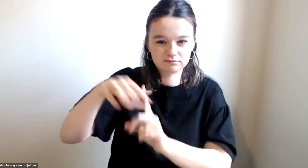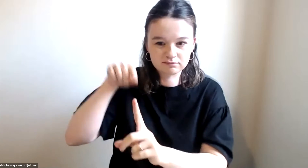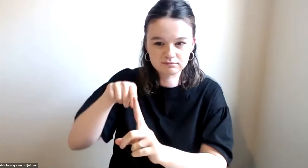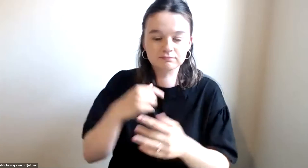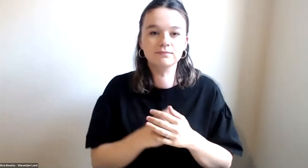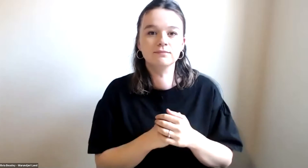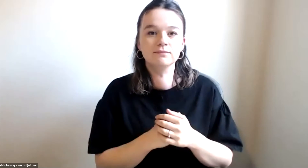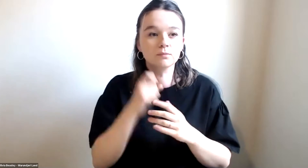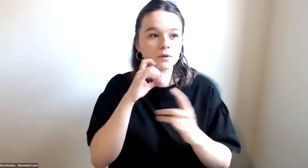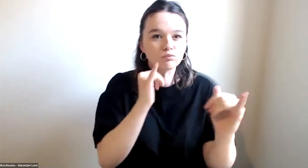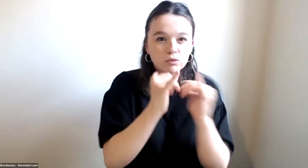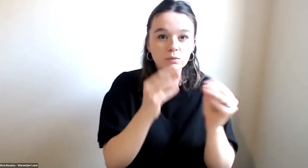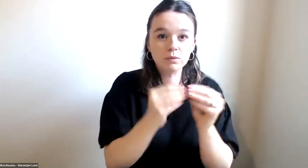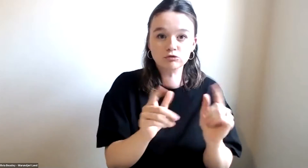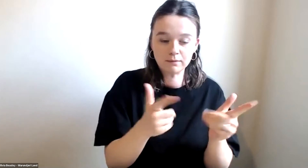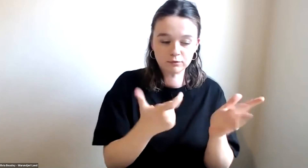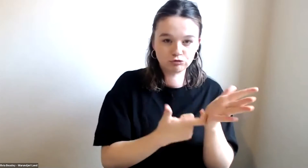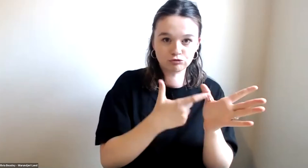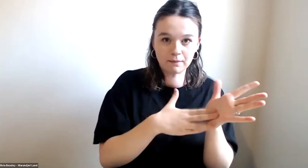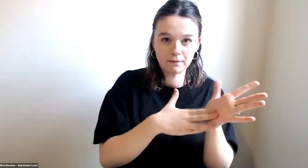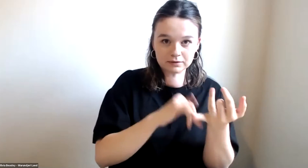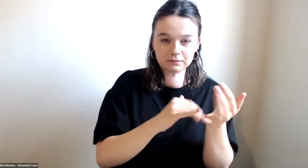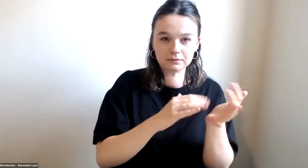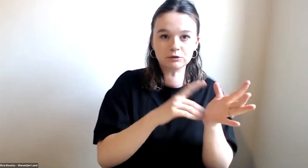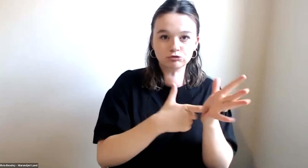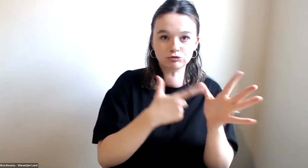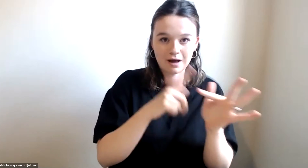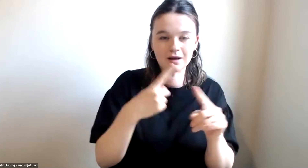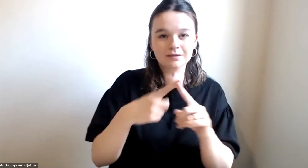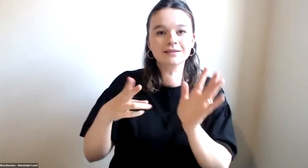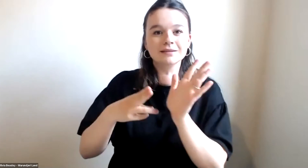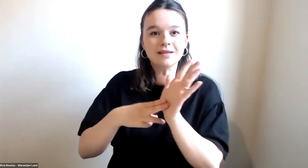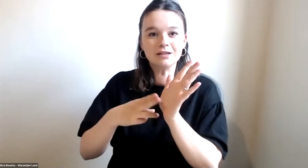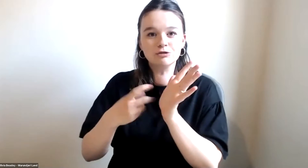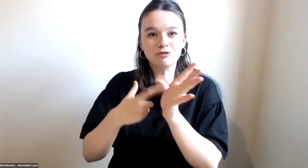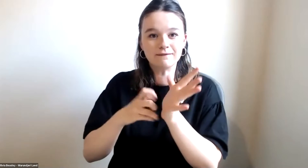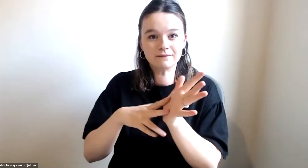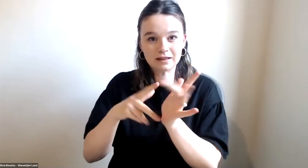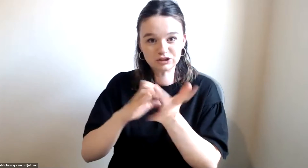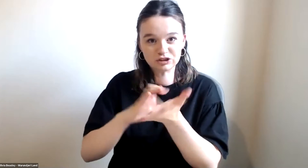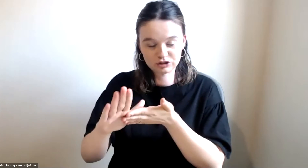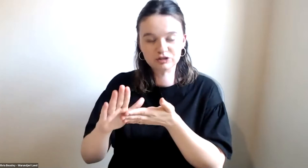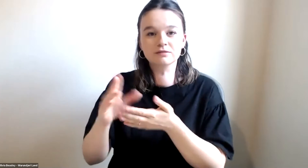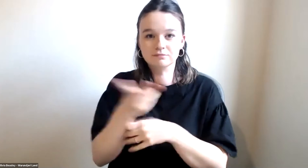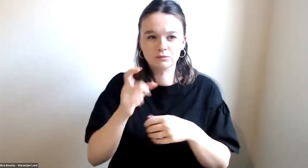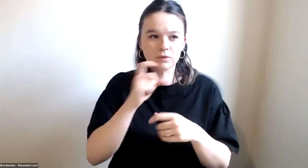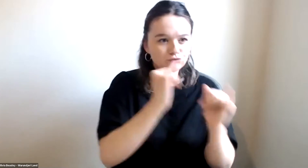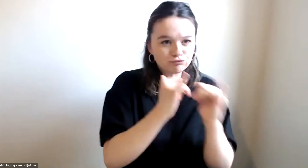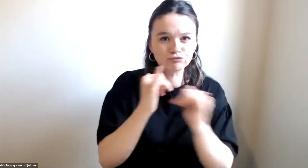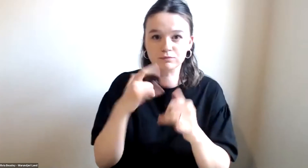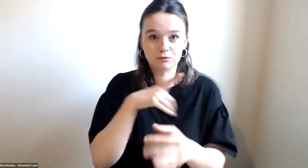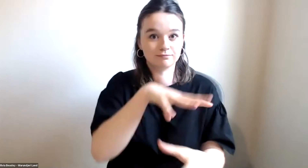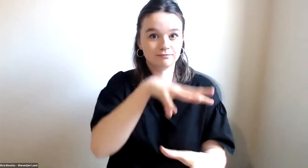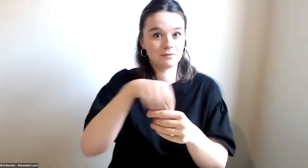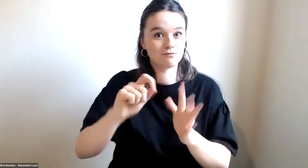project that's focusing on the employment sector. We also have Ramas McRae and Natasha Ravlich